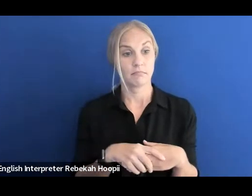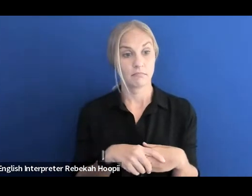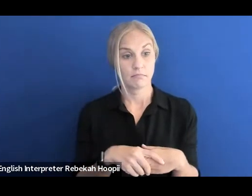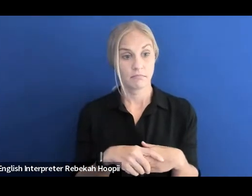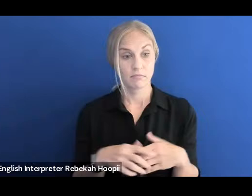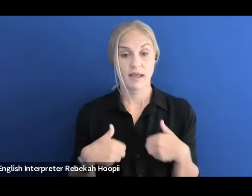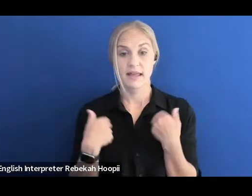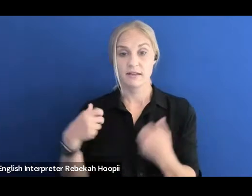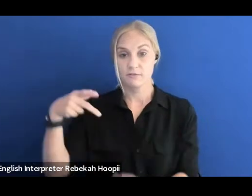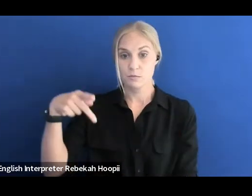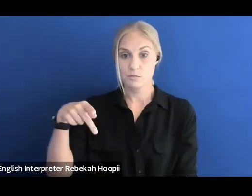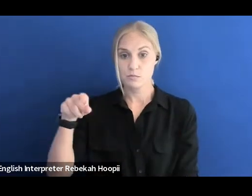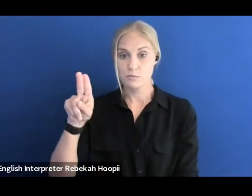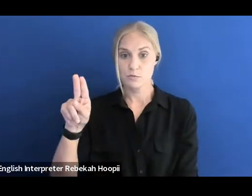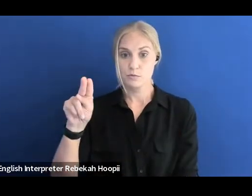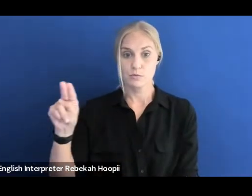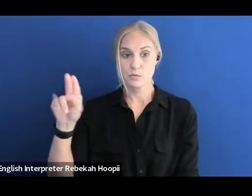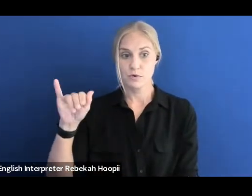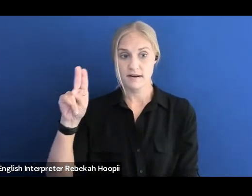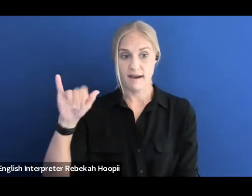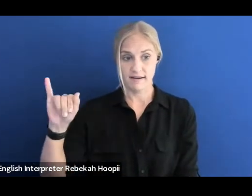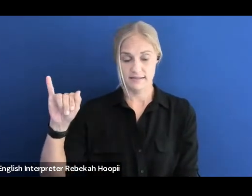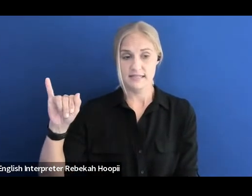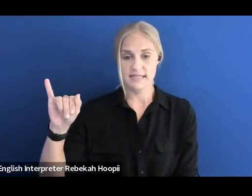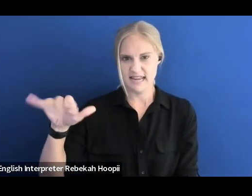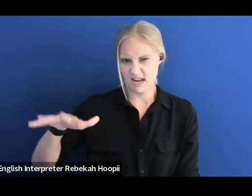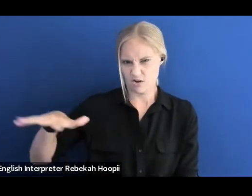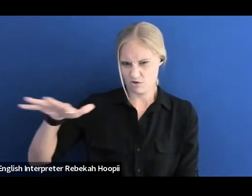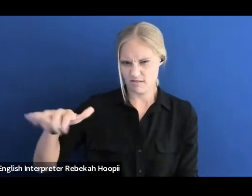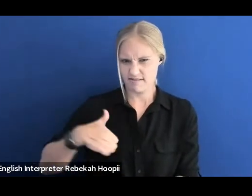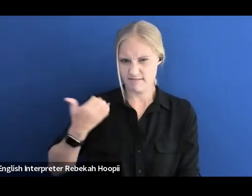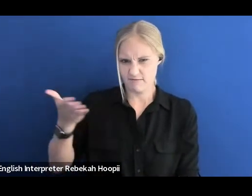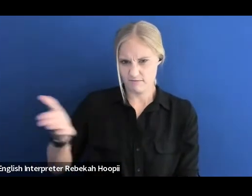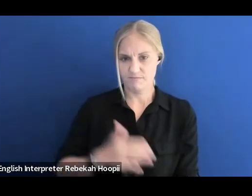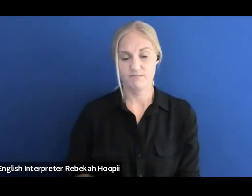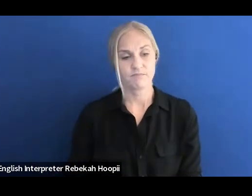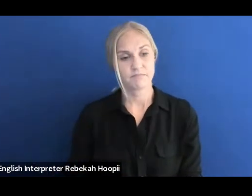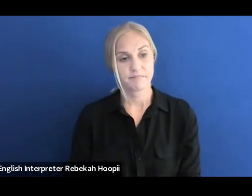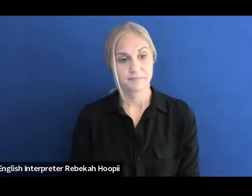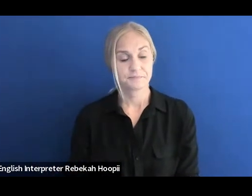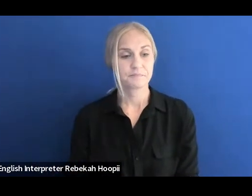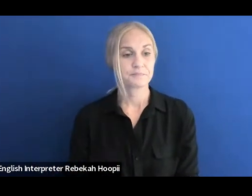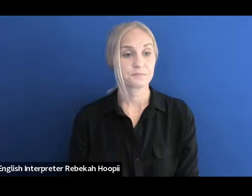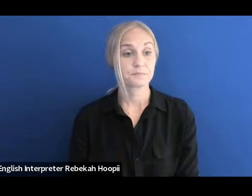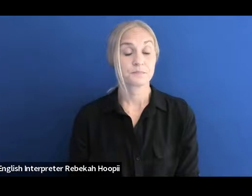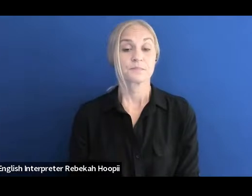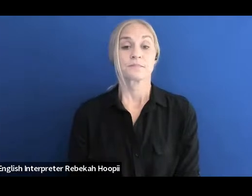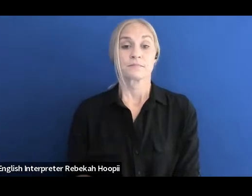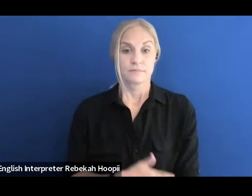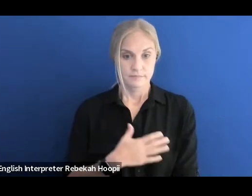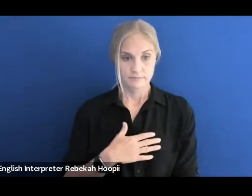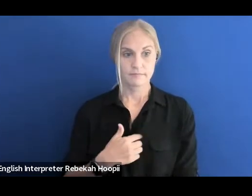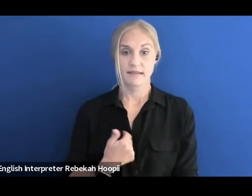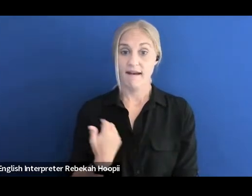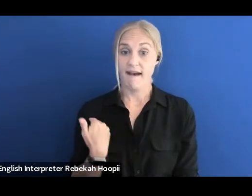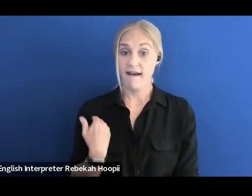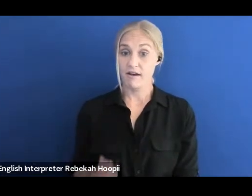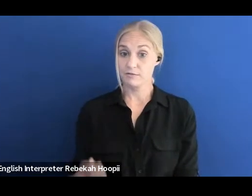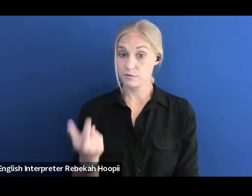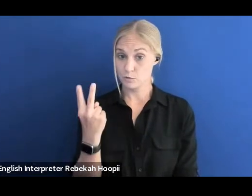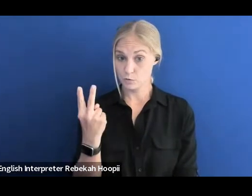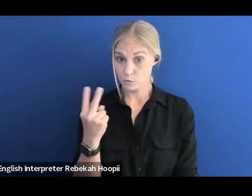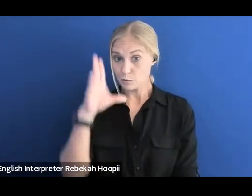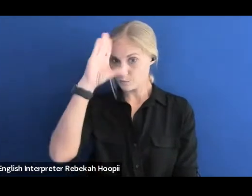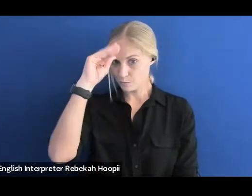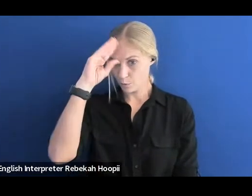the Pu'unani subdivision. And I have two children, two